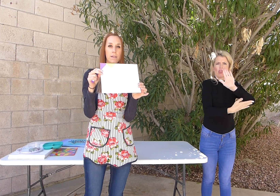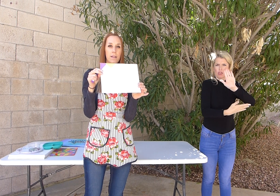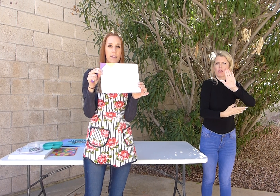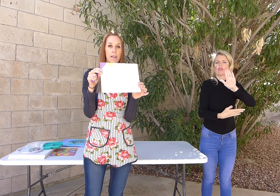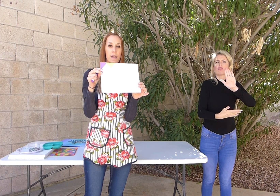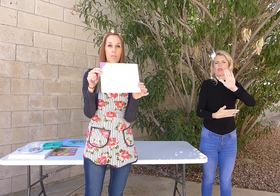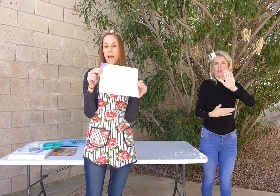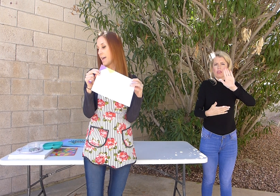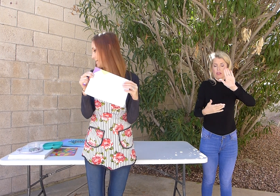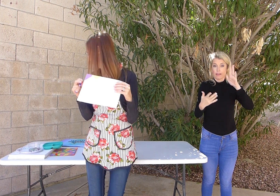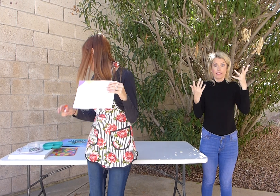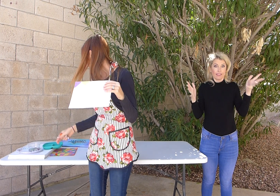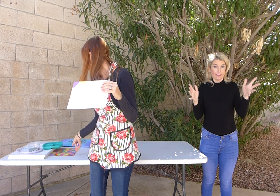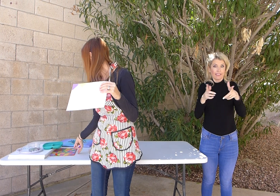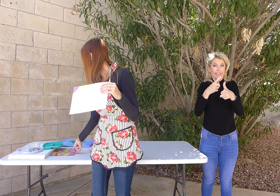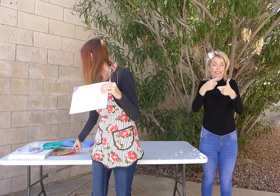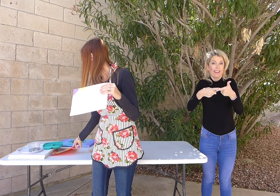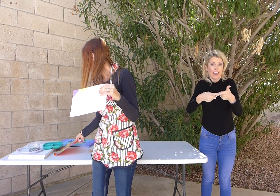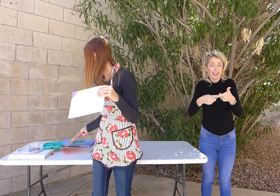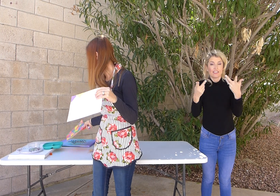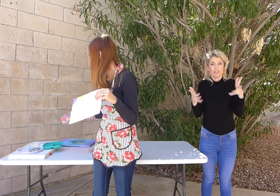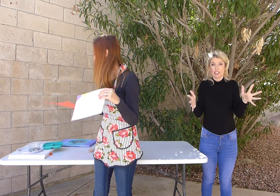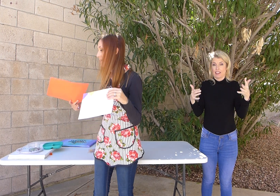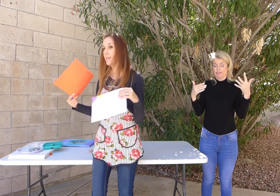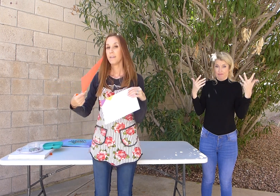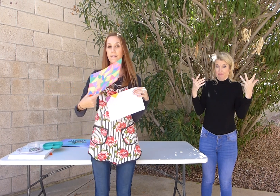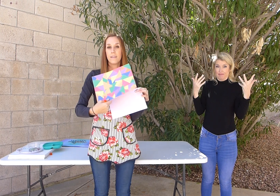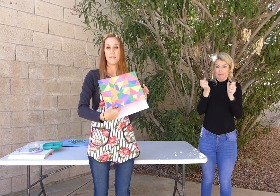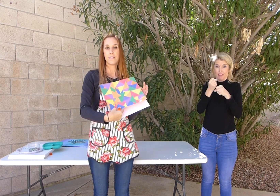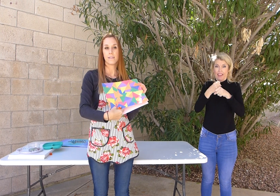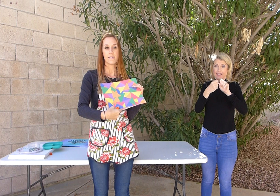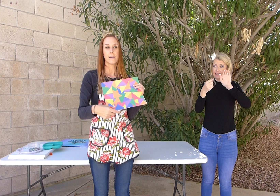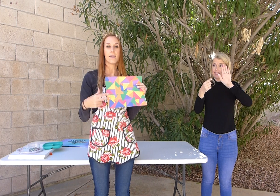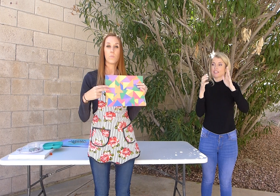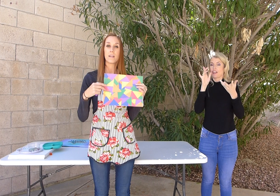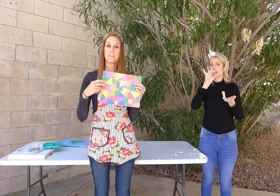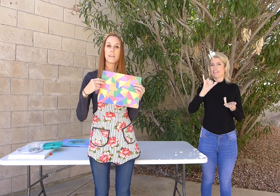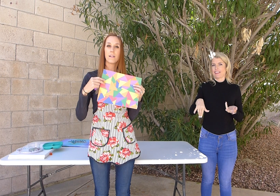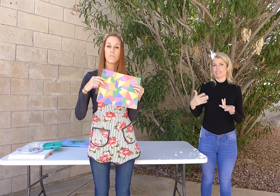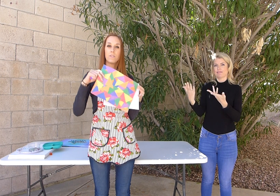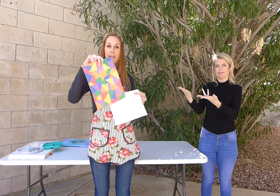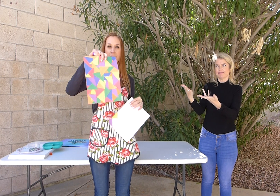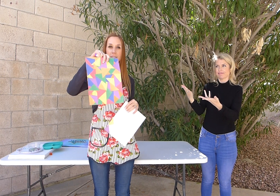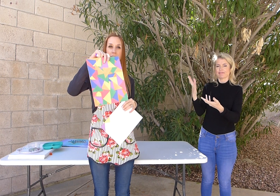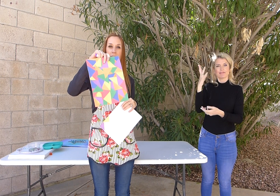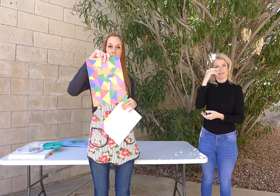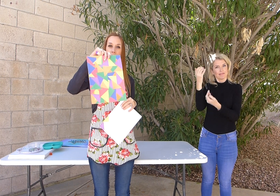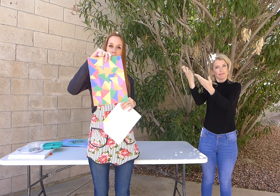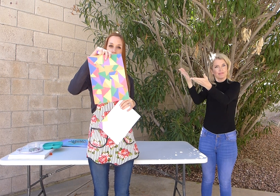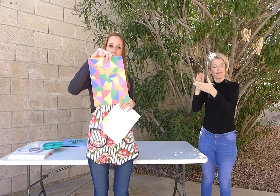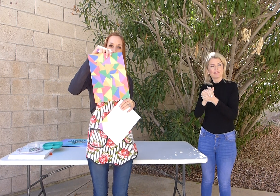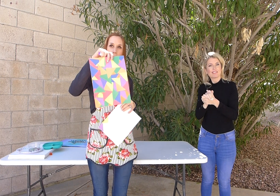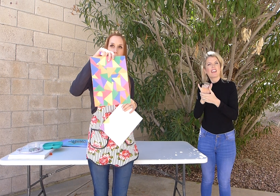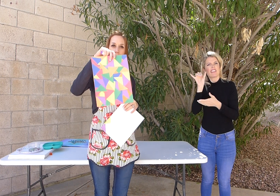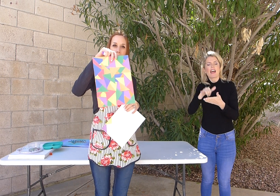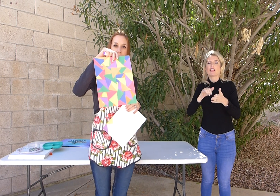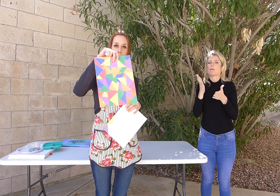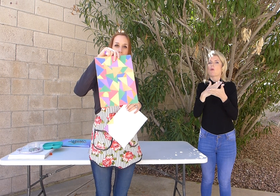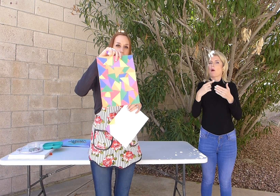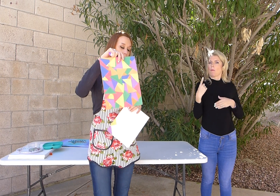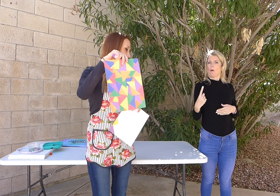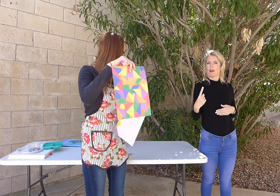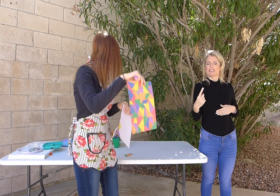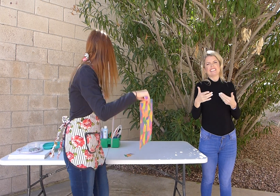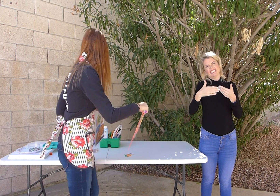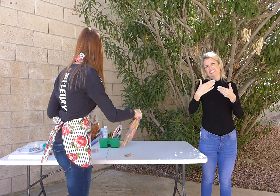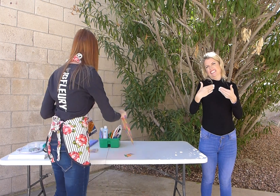paper. And then, once you have it completed, it'll be nice and colorful like this. So that's step one.